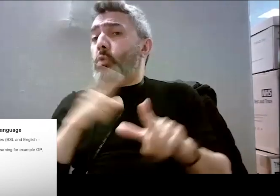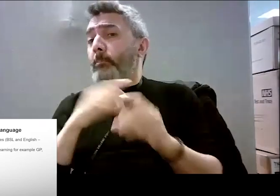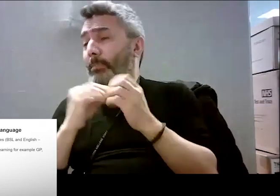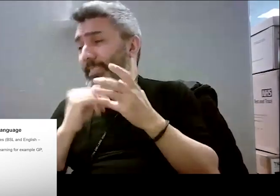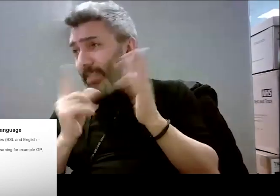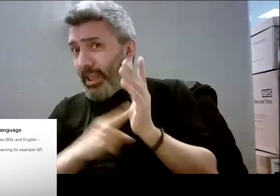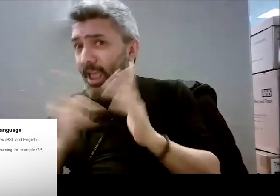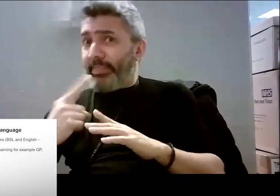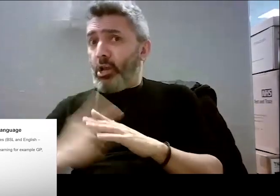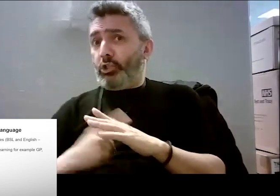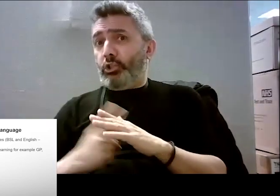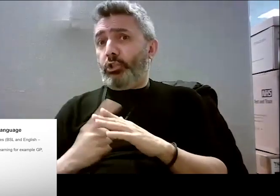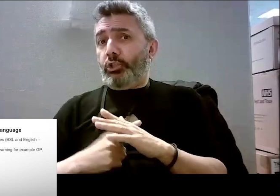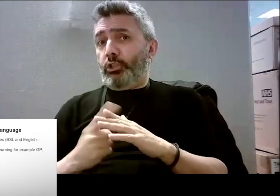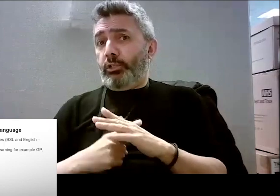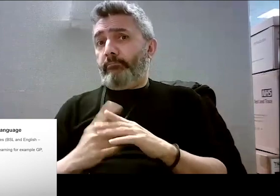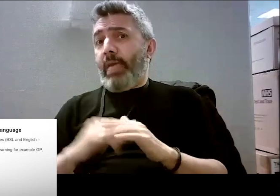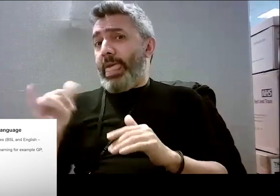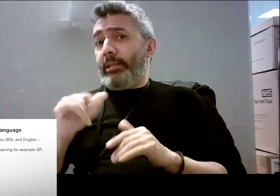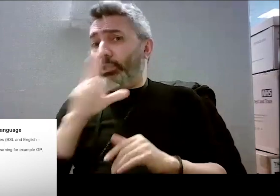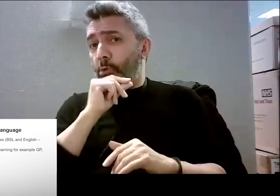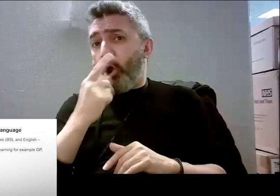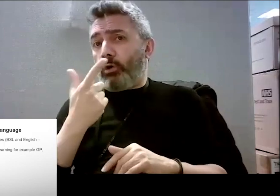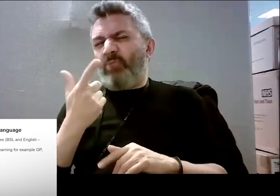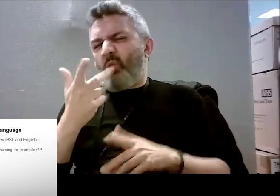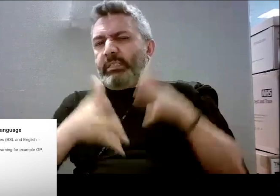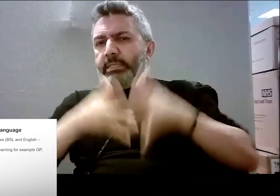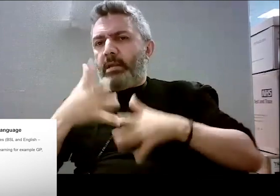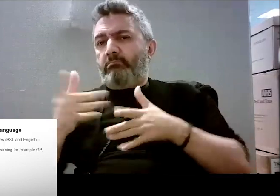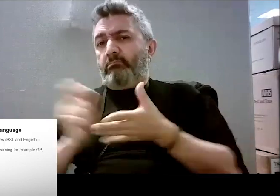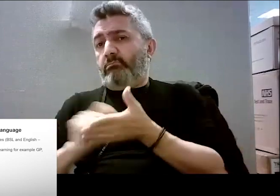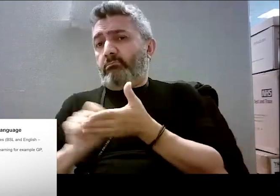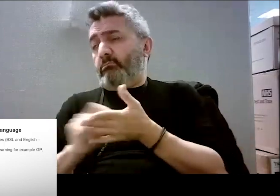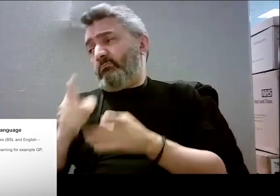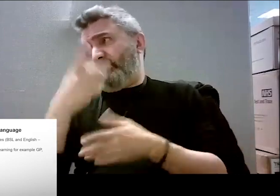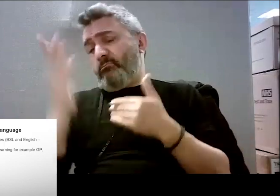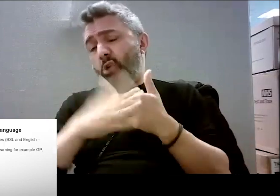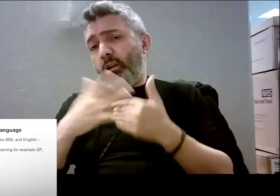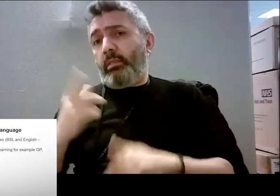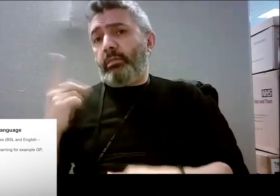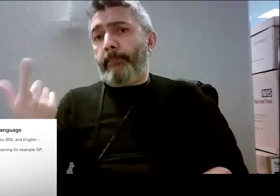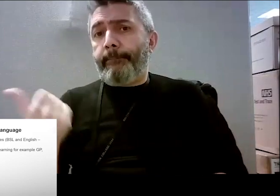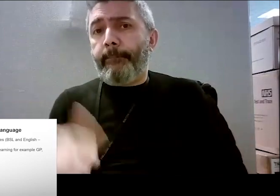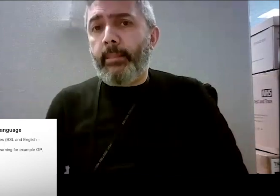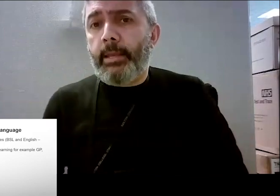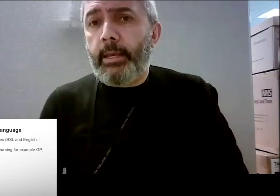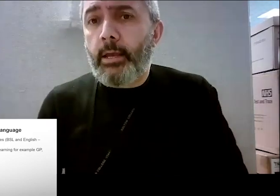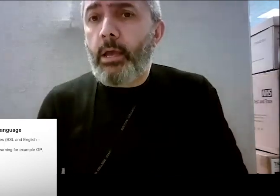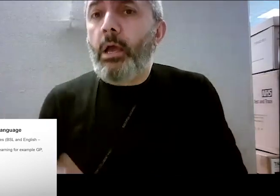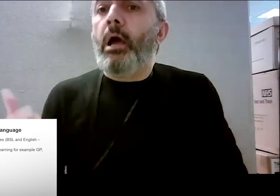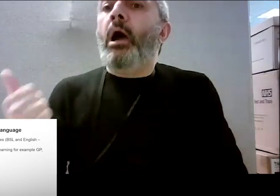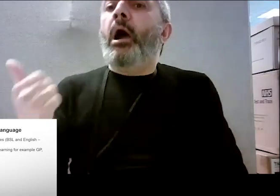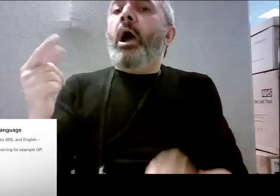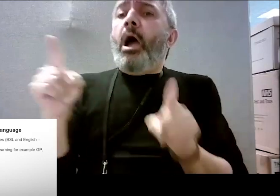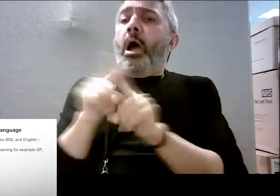So deaf people usually have two languages, because English is the language of the UK. They have to manage in